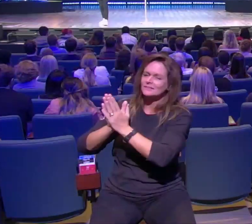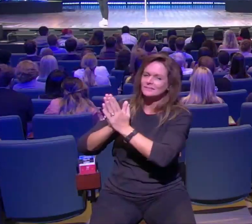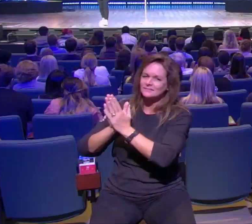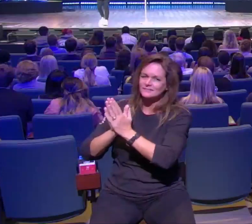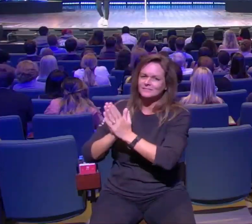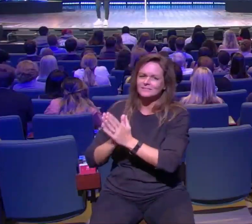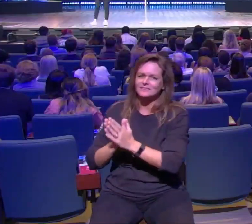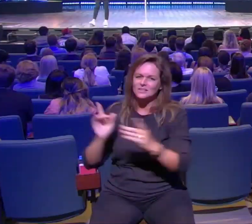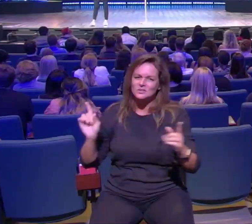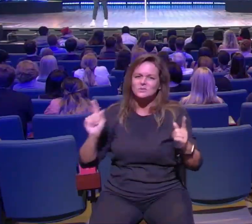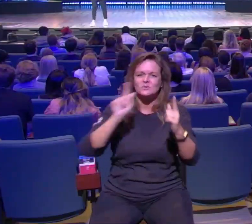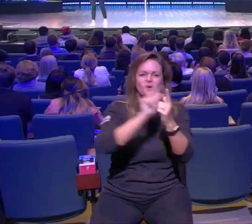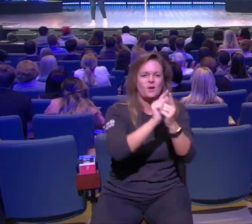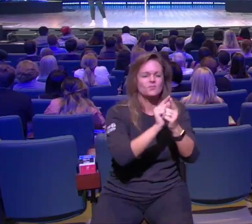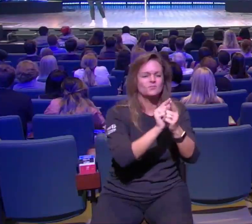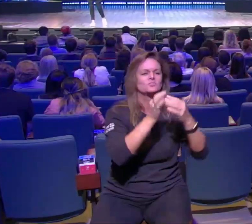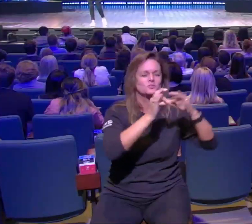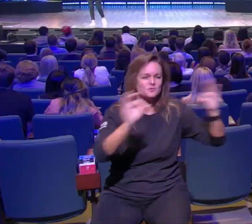to the Freedom Study.